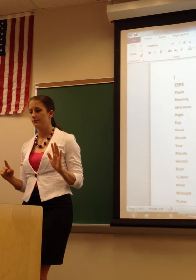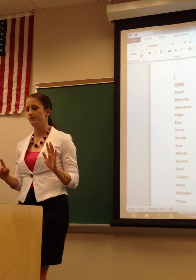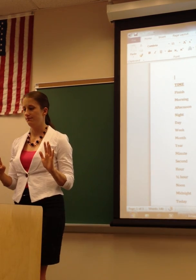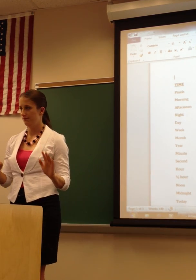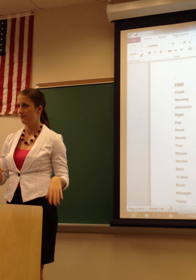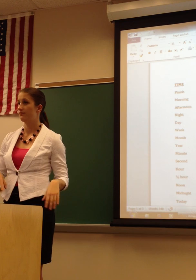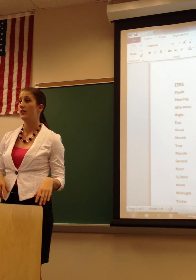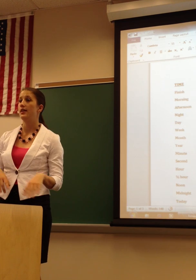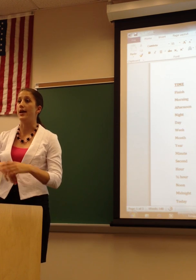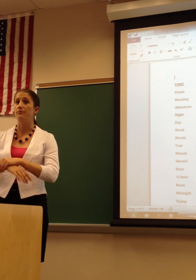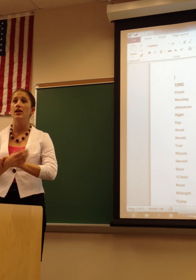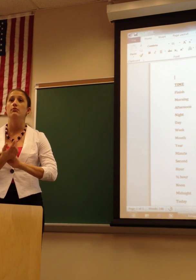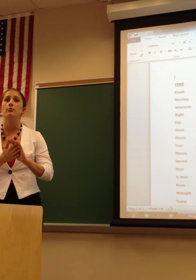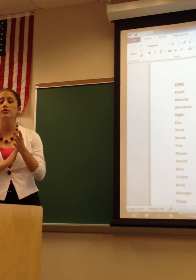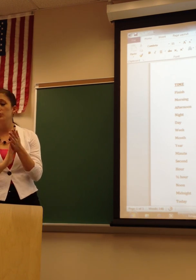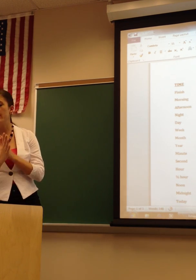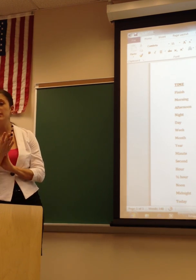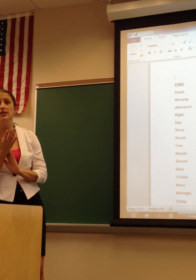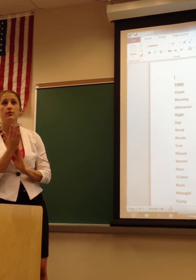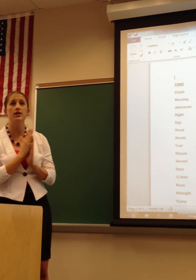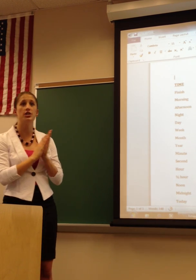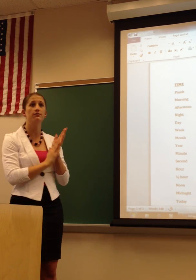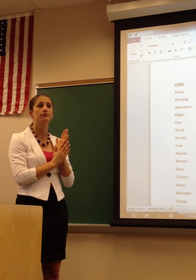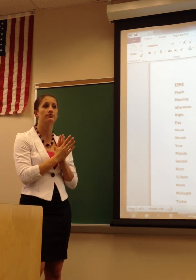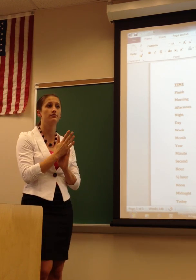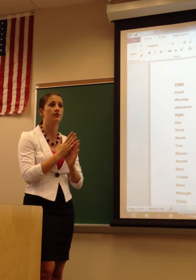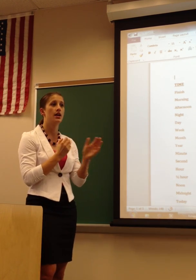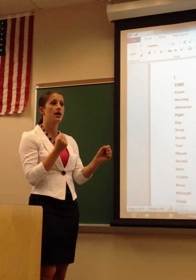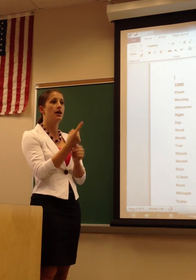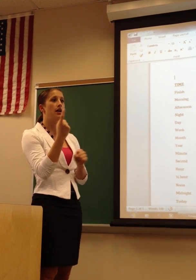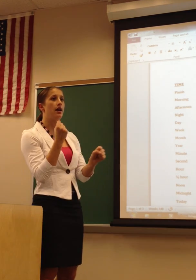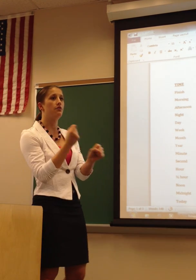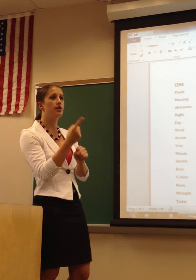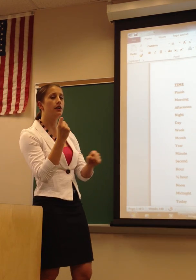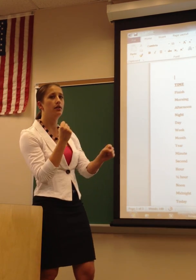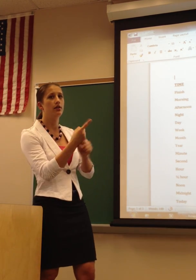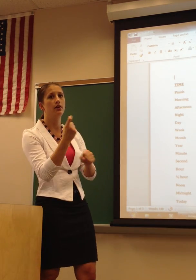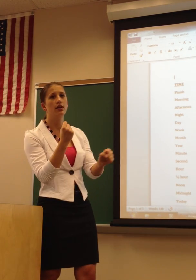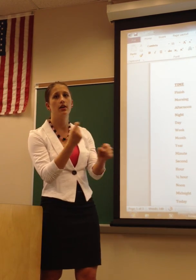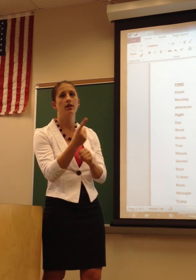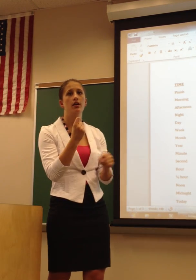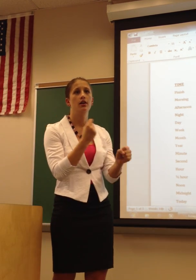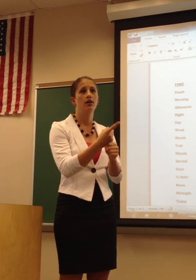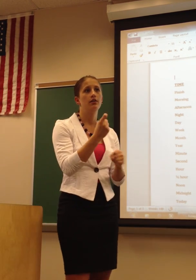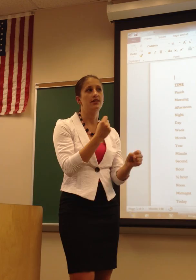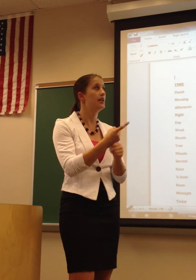okay. Okay. Remember I told you about continuation? Every year? Consecutive?